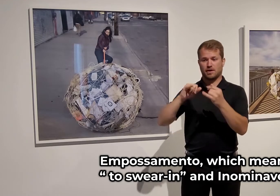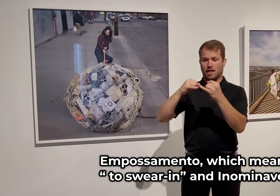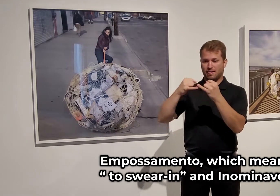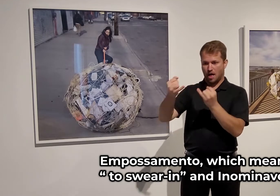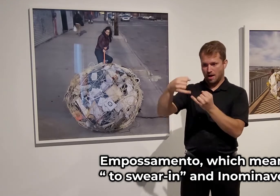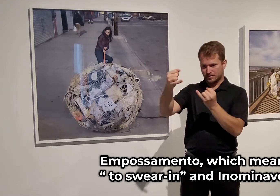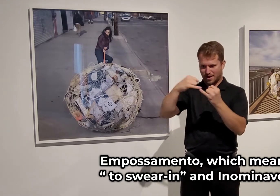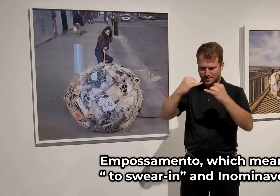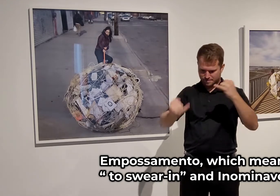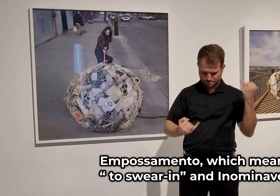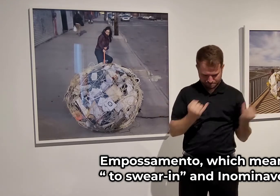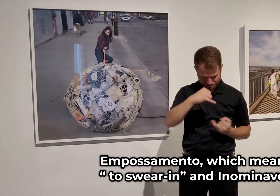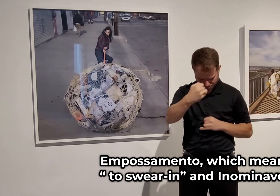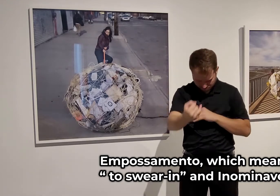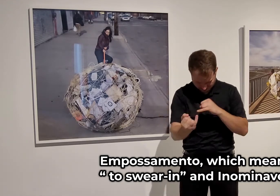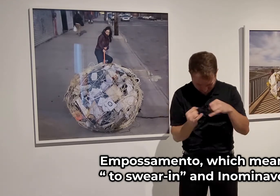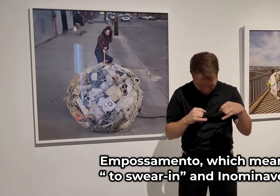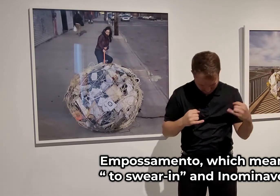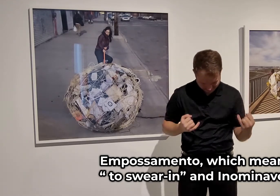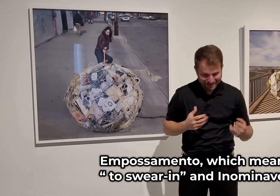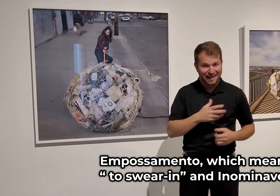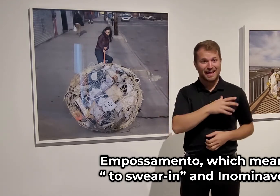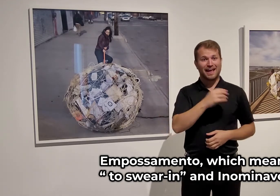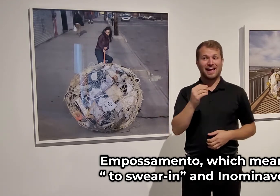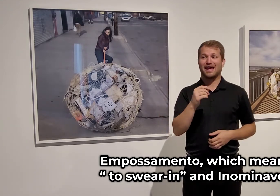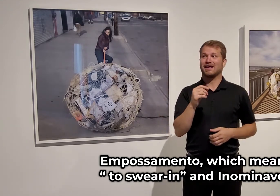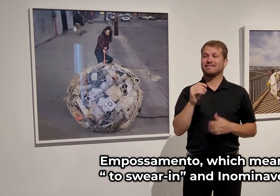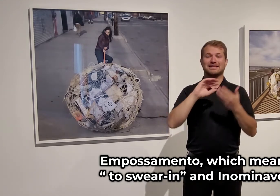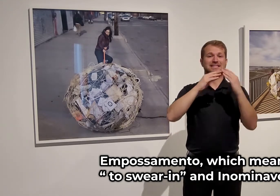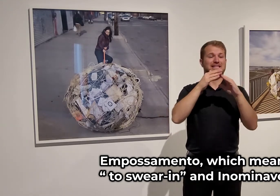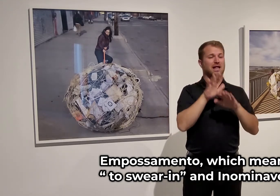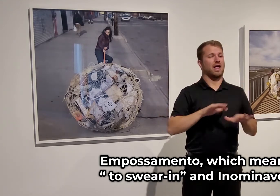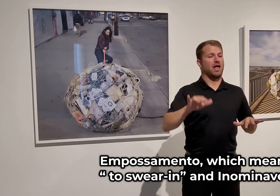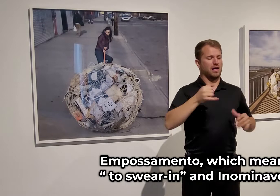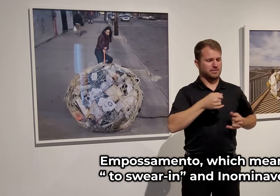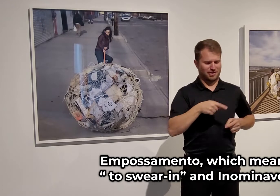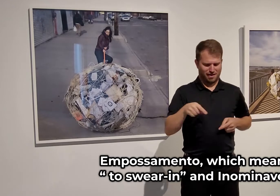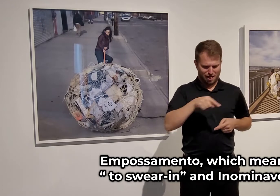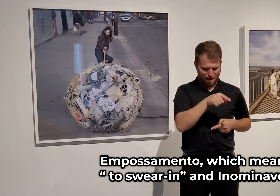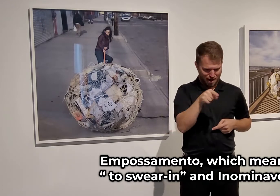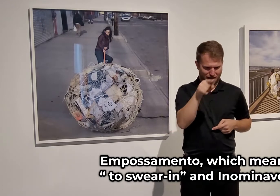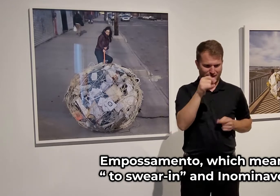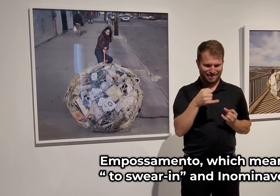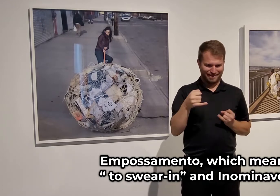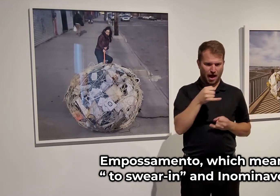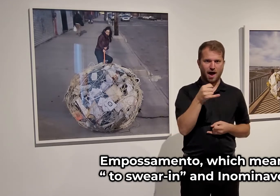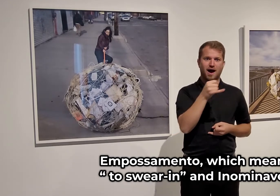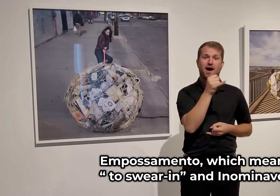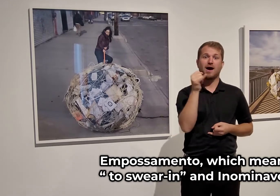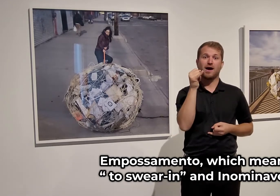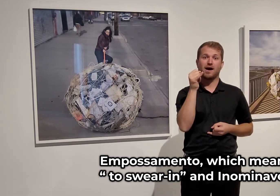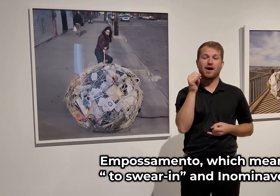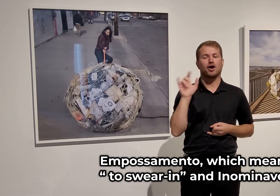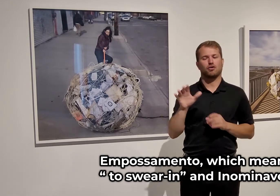city. In her words, she did this to, quote, reconsider the weight of their